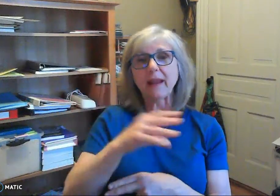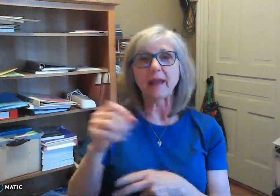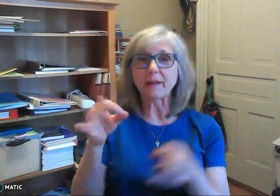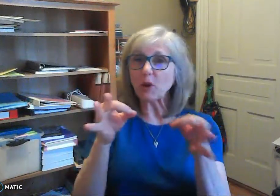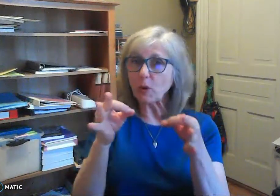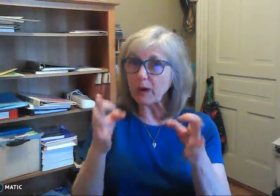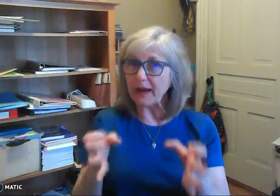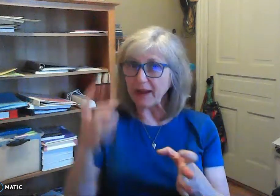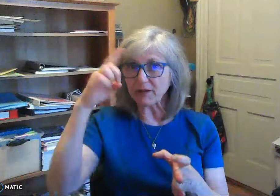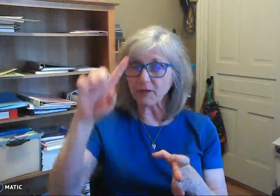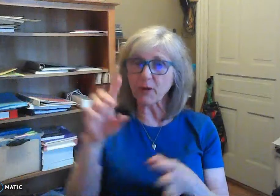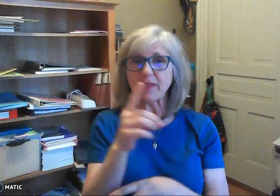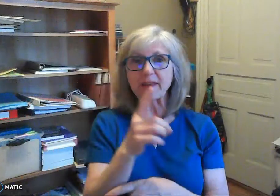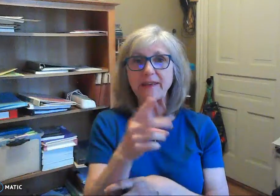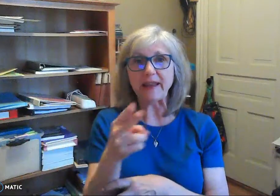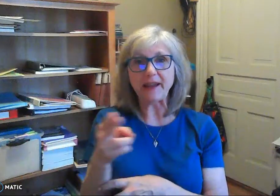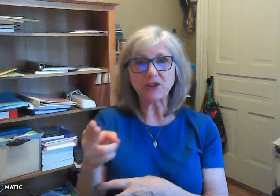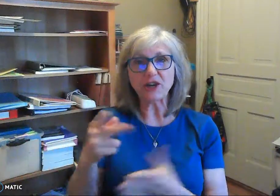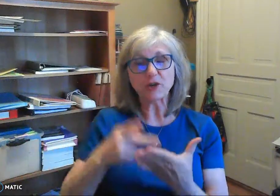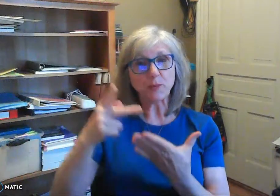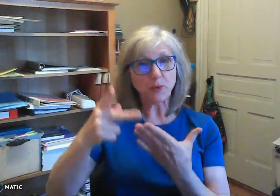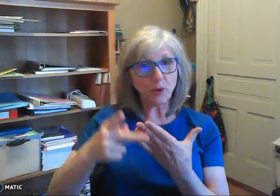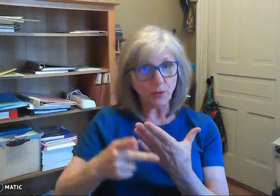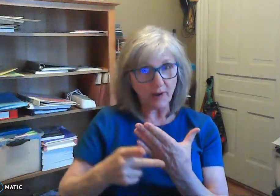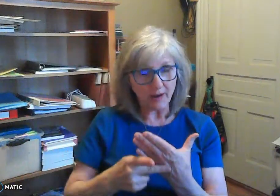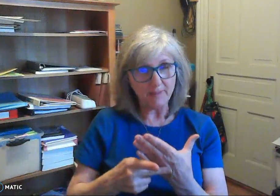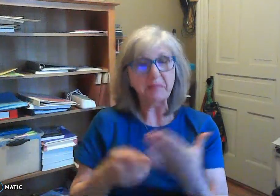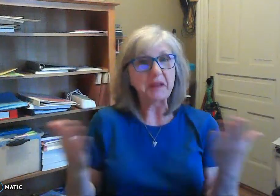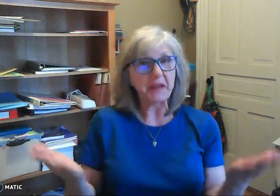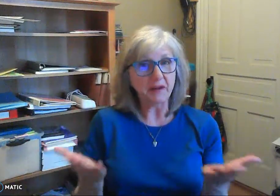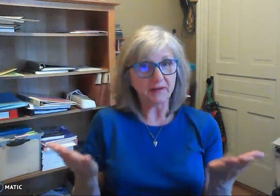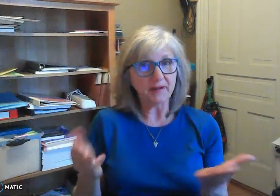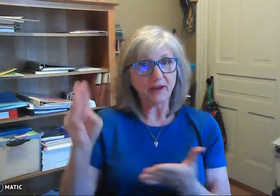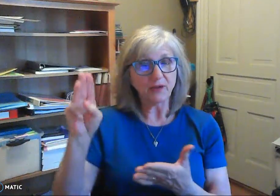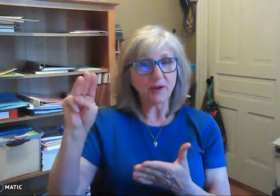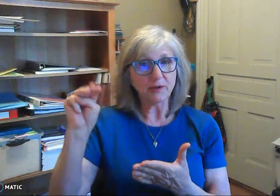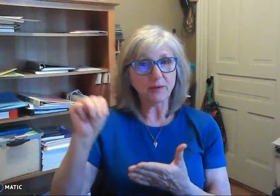and I'm the coordinator for the DHH program here at UWM.